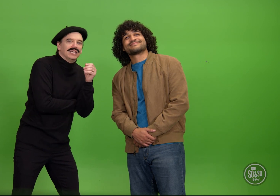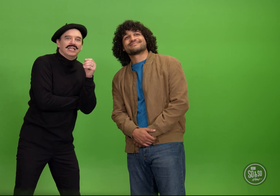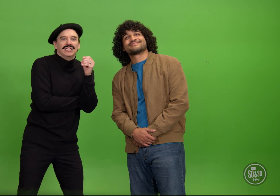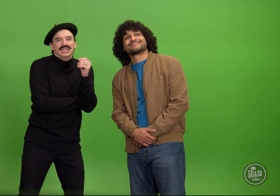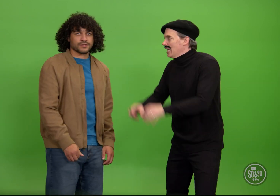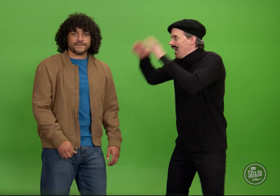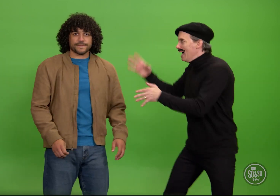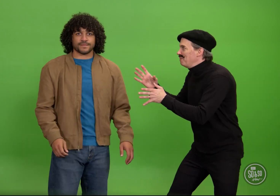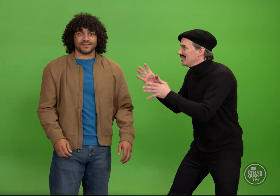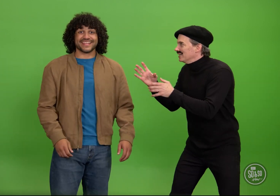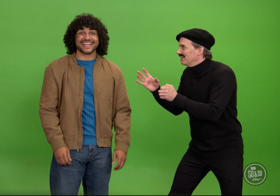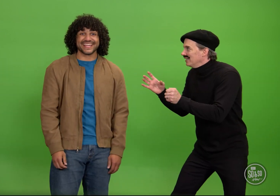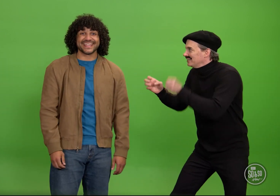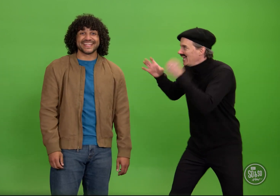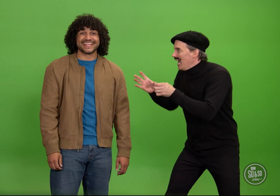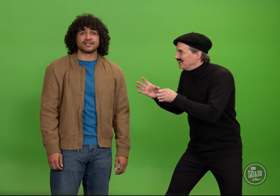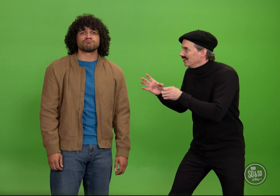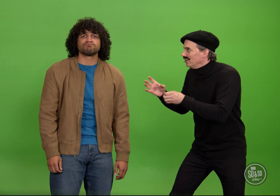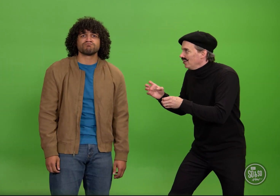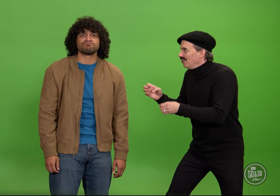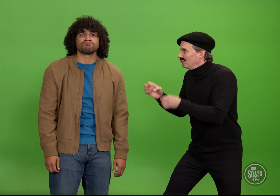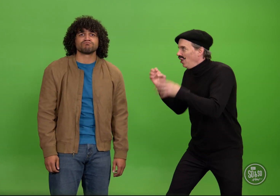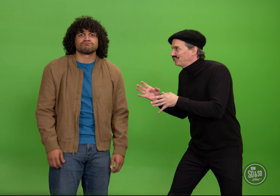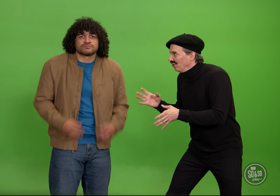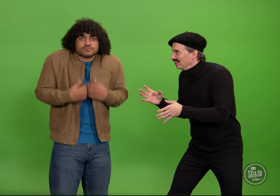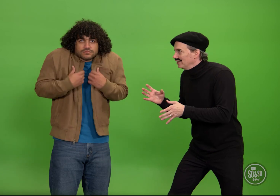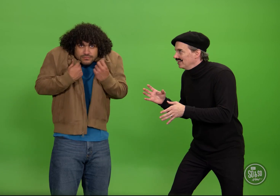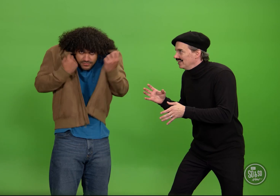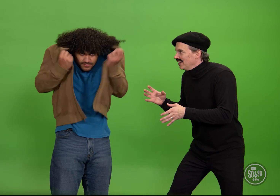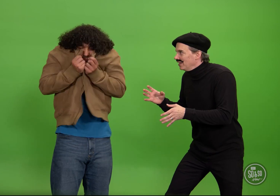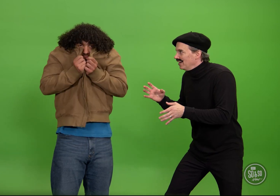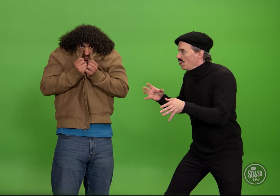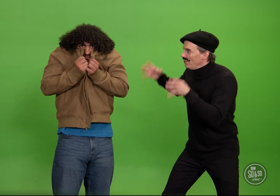like happy sad Turtle